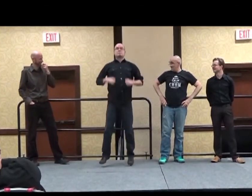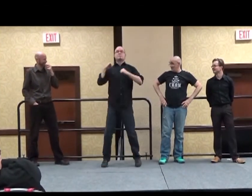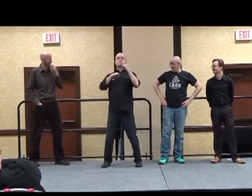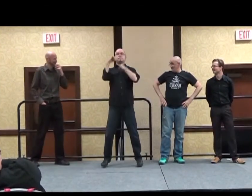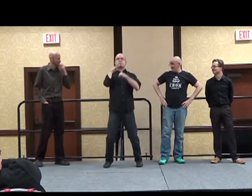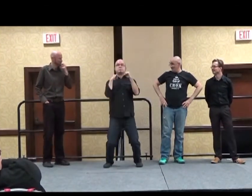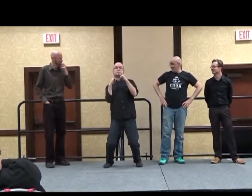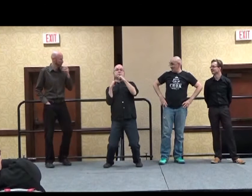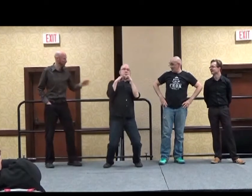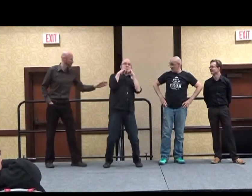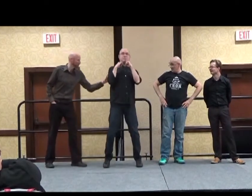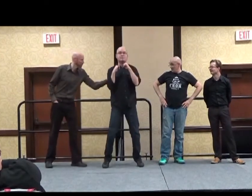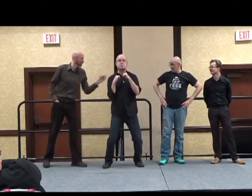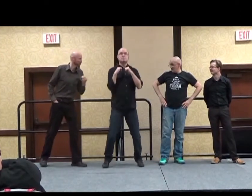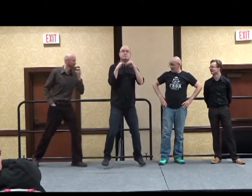Those balls.